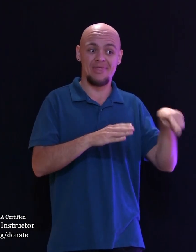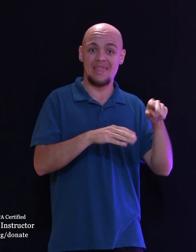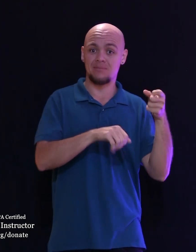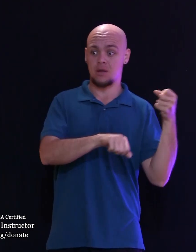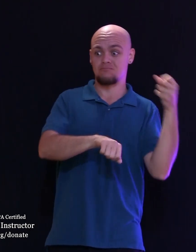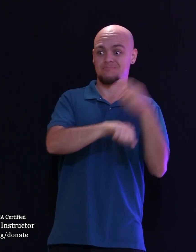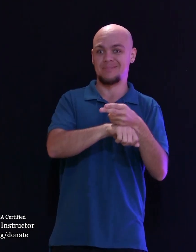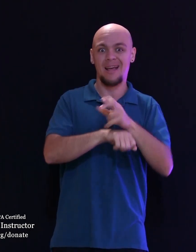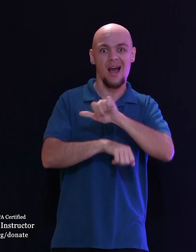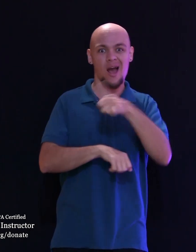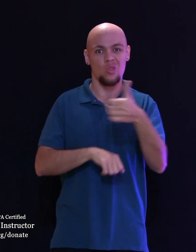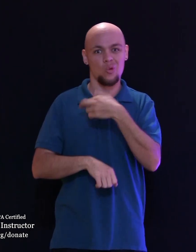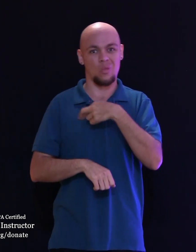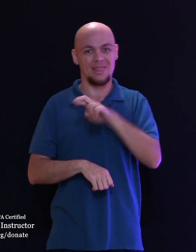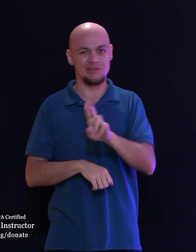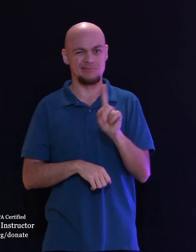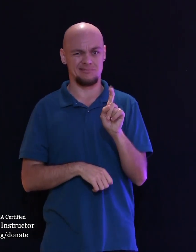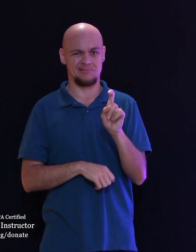religions?